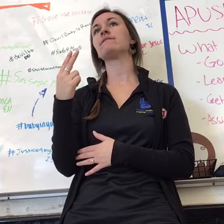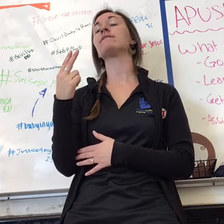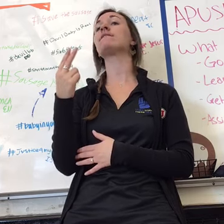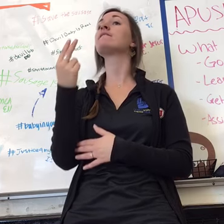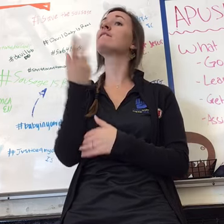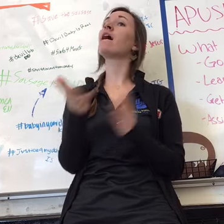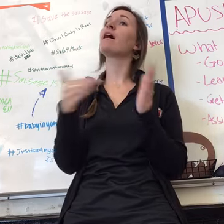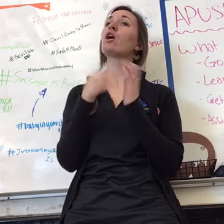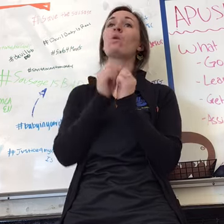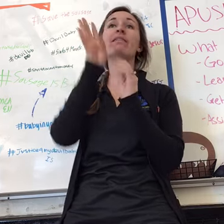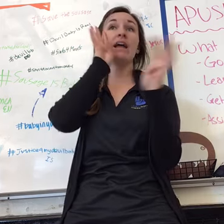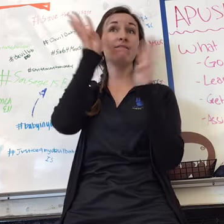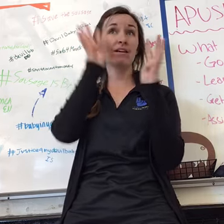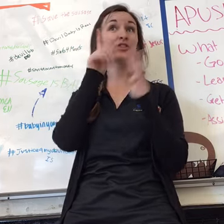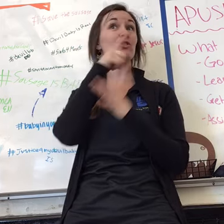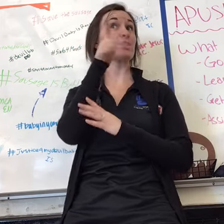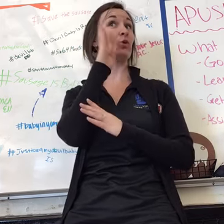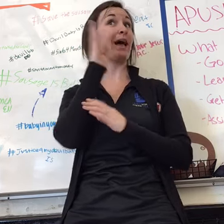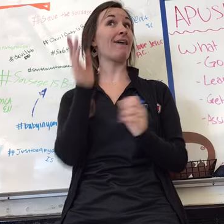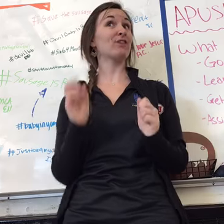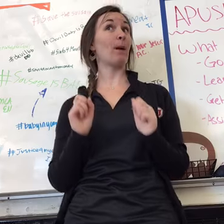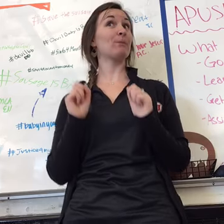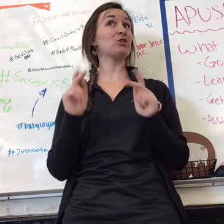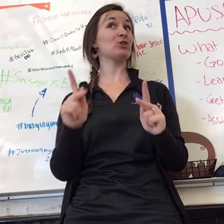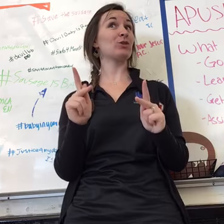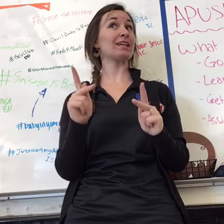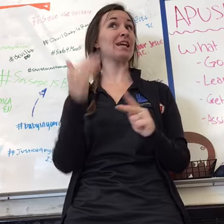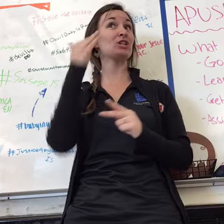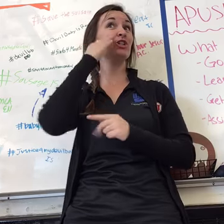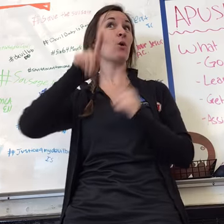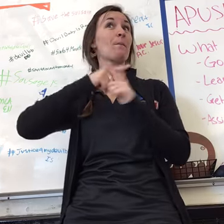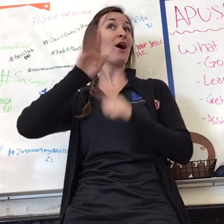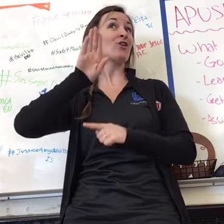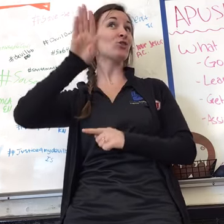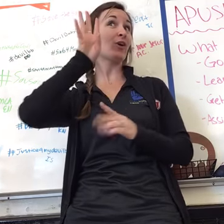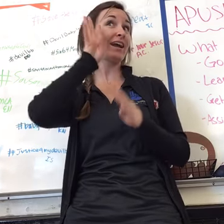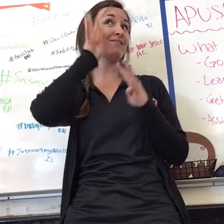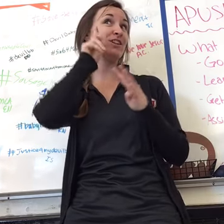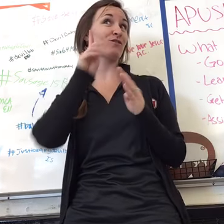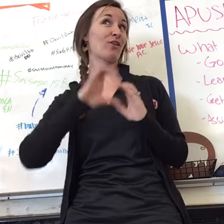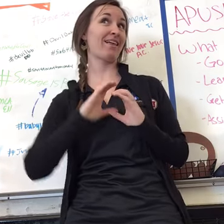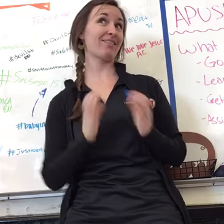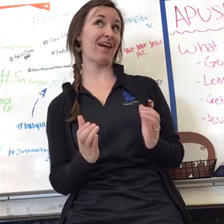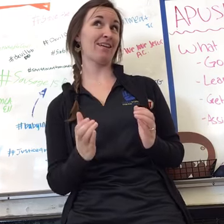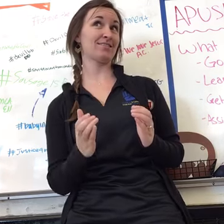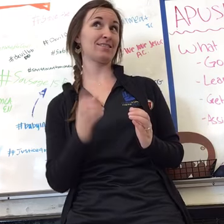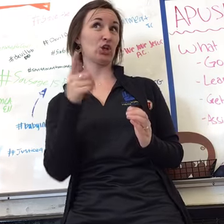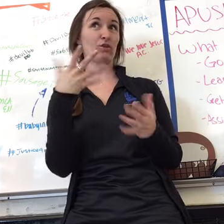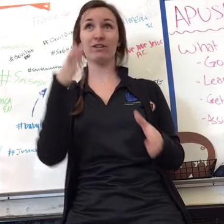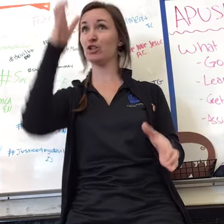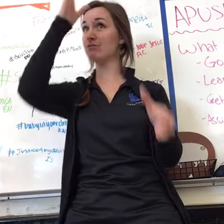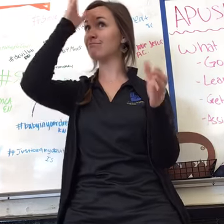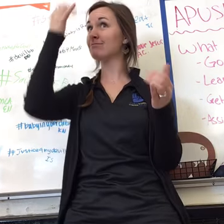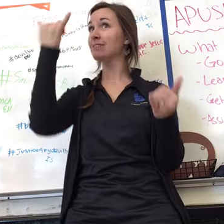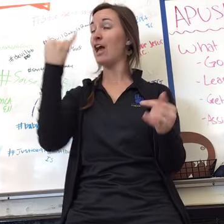to show me what you know about your invention that you did for this class. I did that specifically to assist you from doing a good job on the